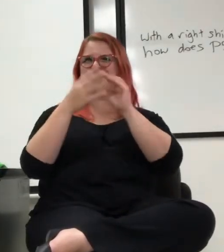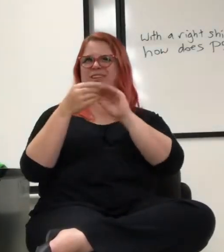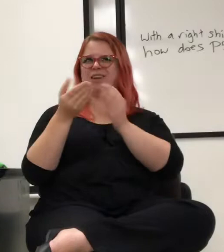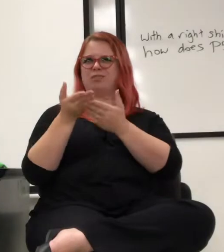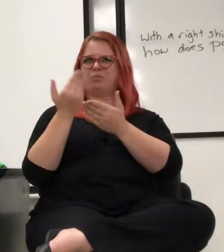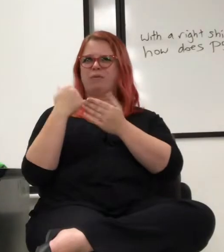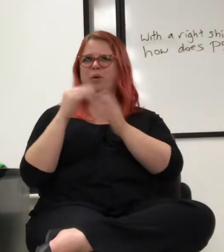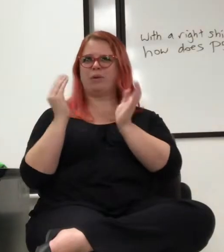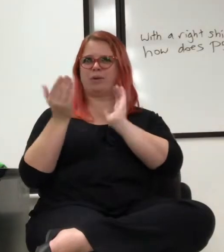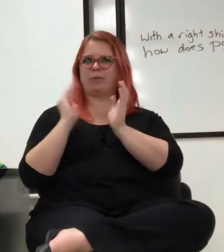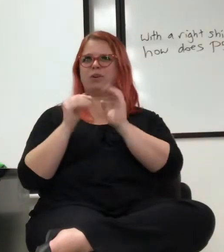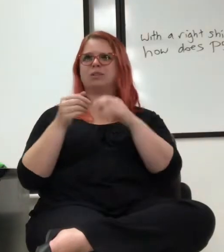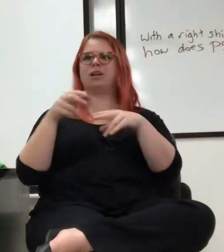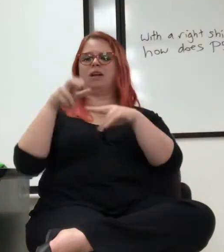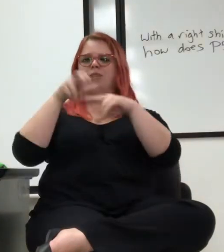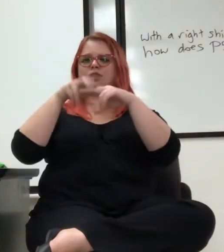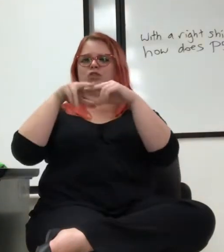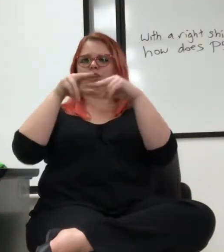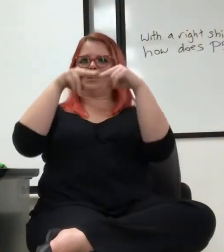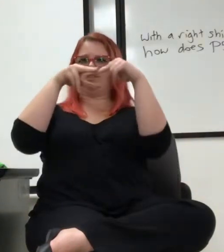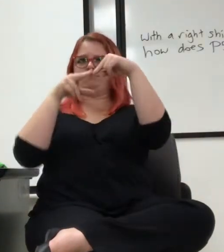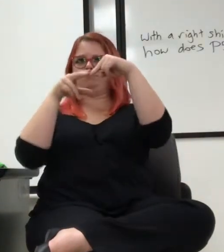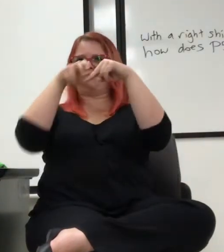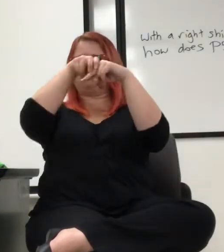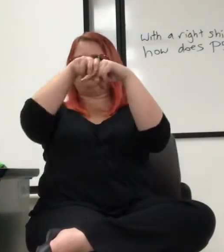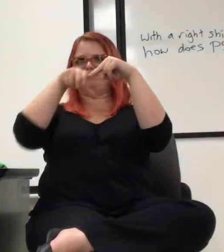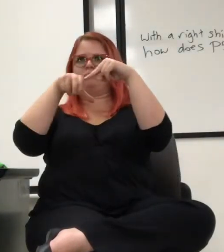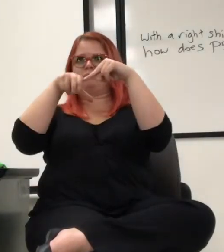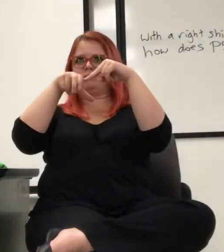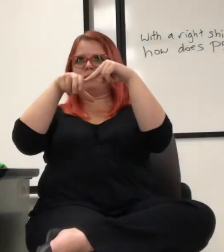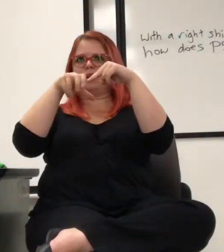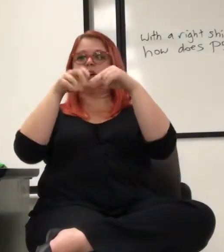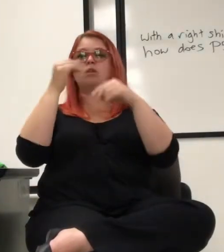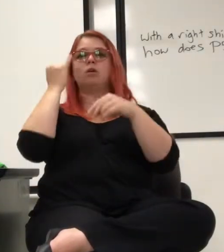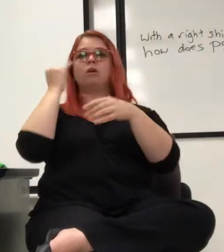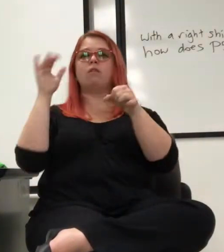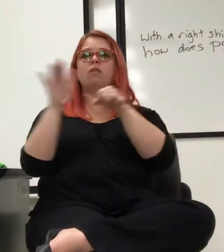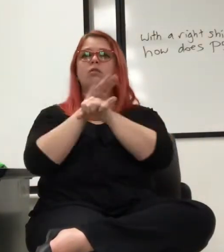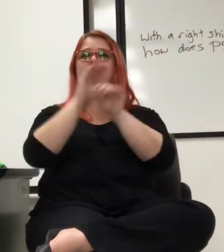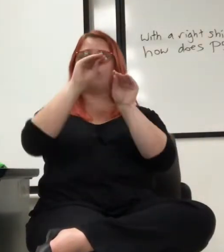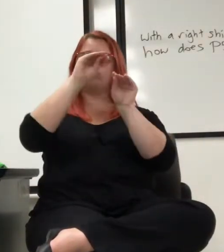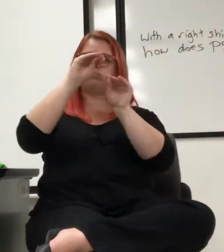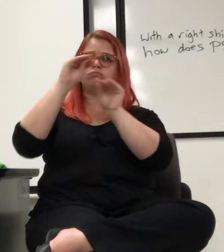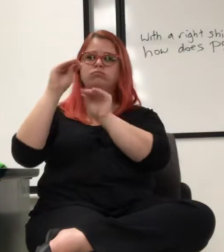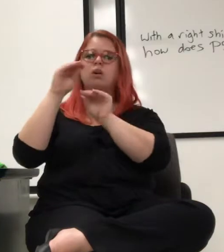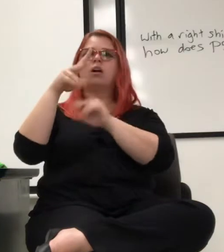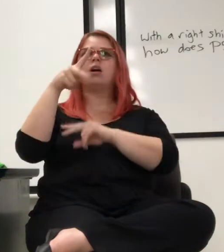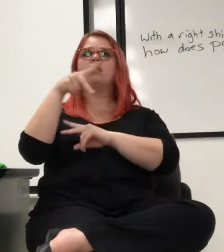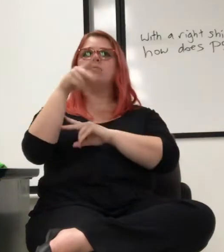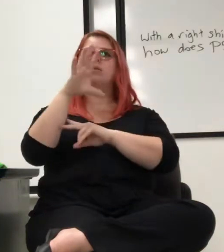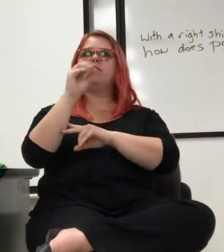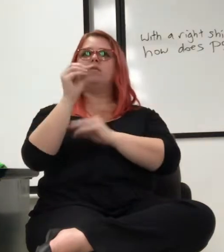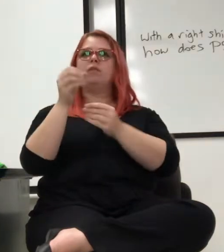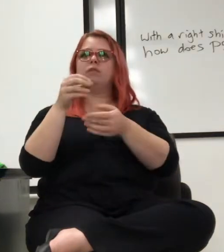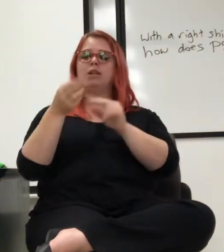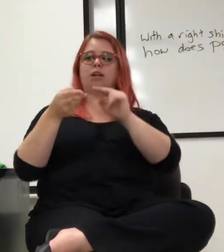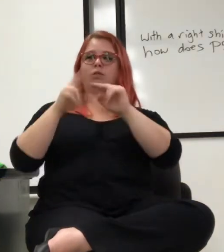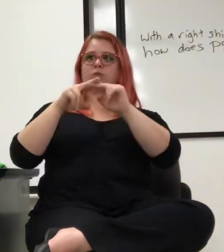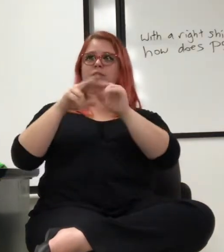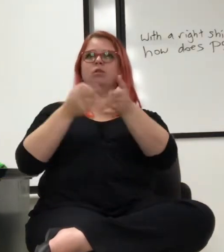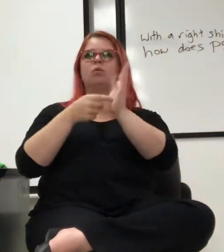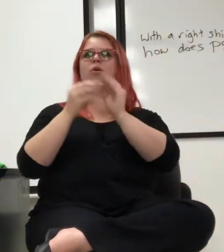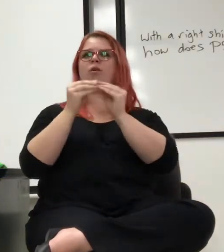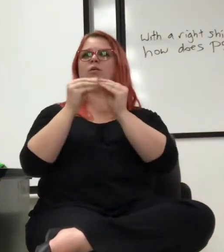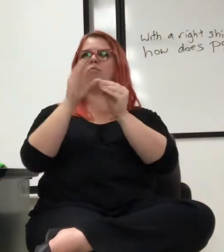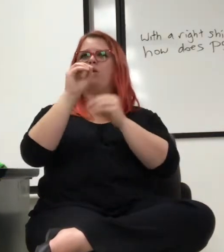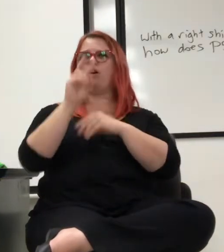So, if the whole curve shifts, P50 increases. It takes more oxygen to saturate